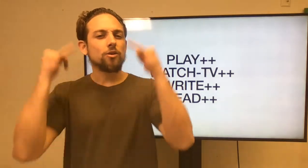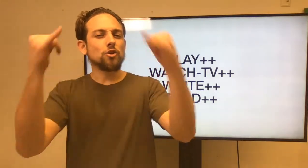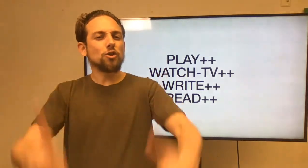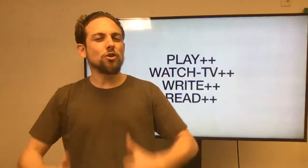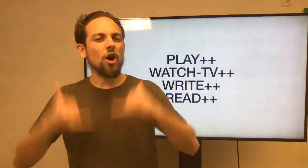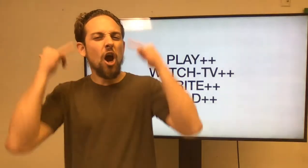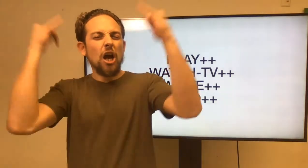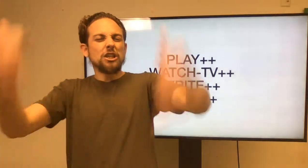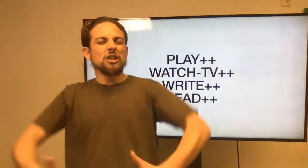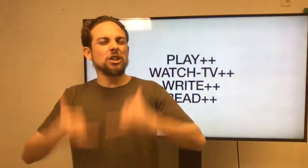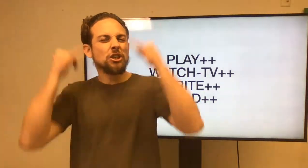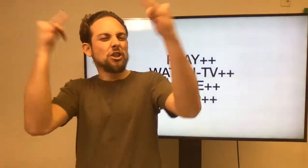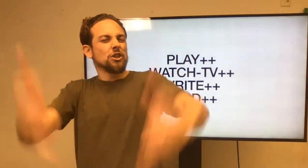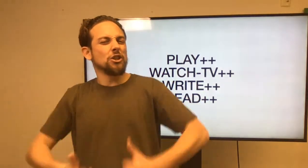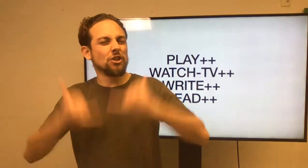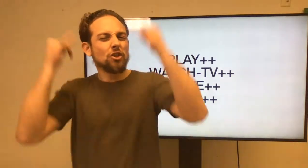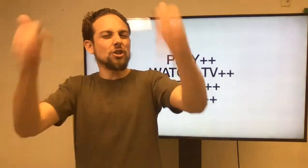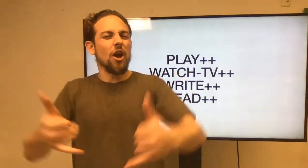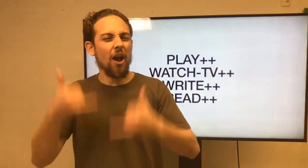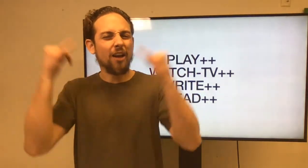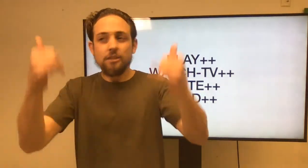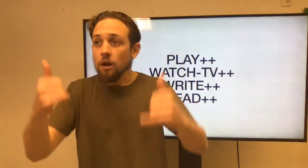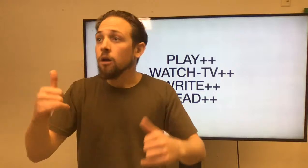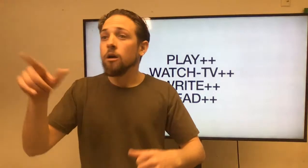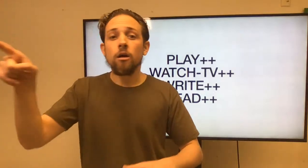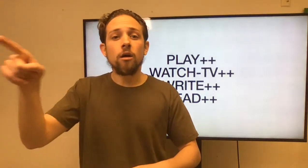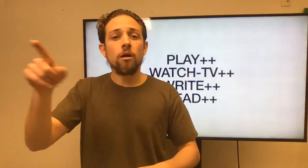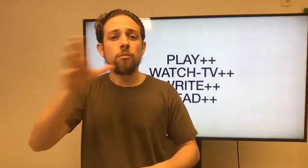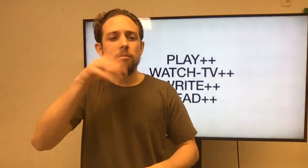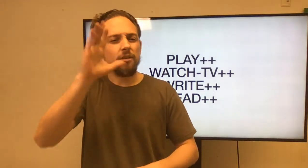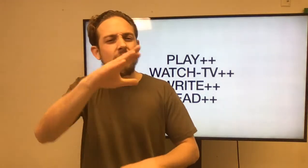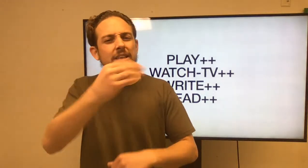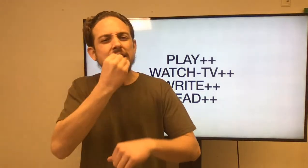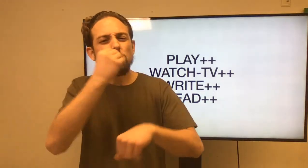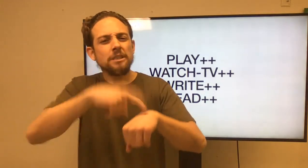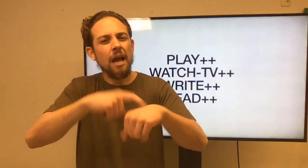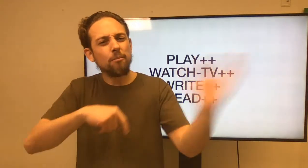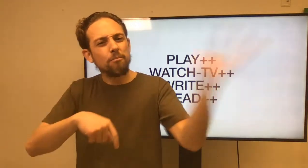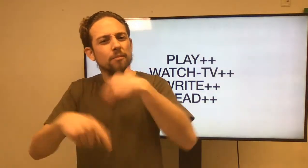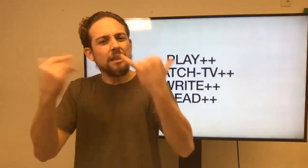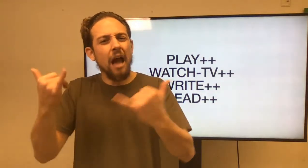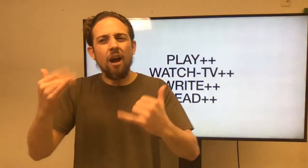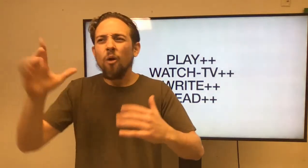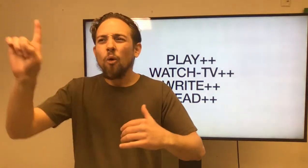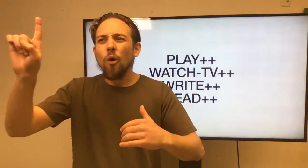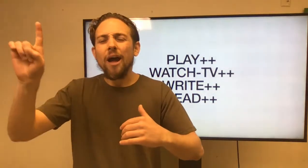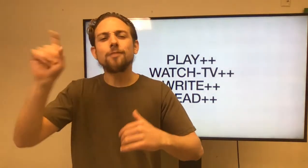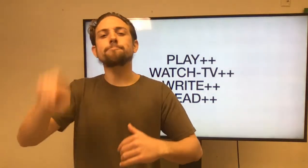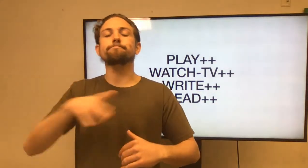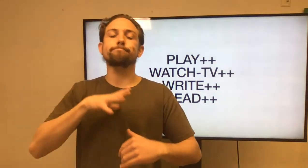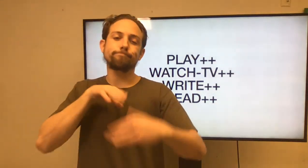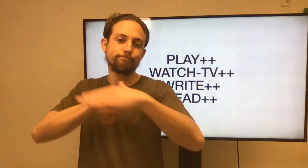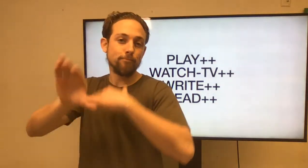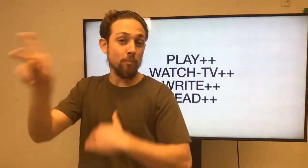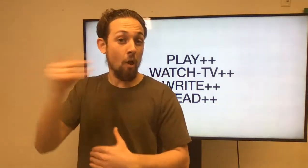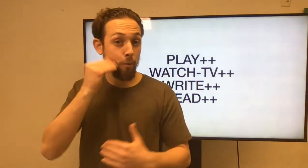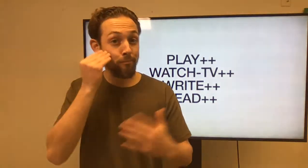Mm-hmm. Right? You can also show it in that circular motion like you were playing all day, every day. Your mom is probably going to say, it's time to come in and